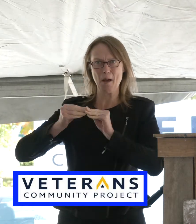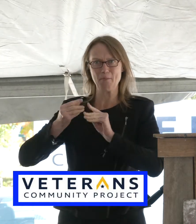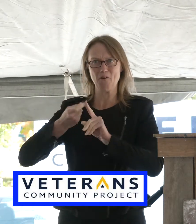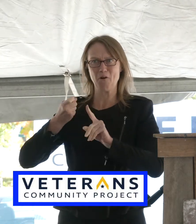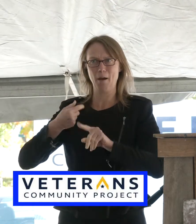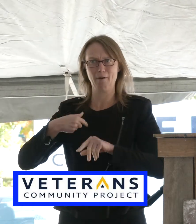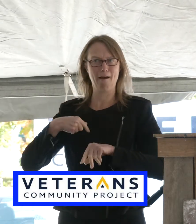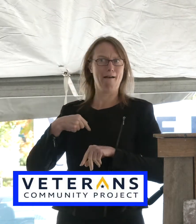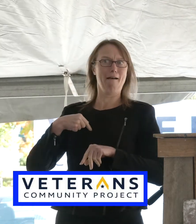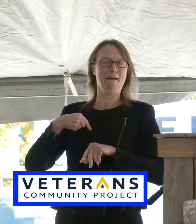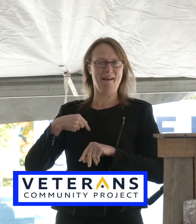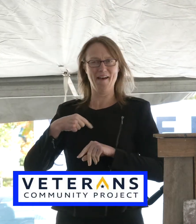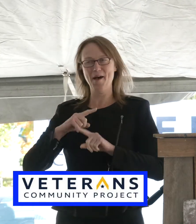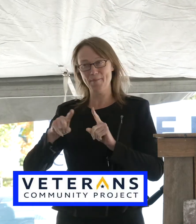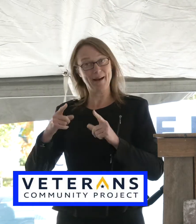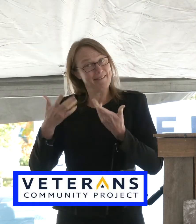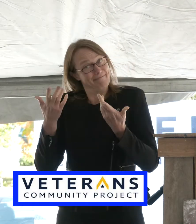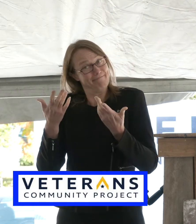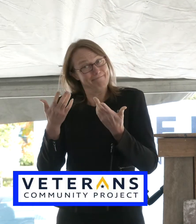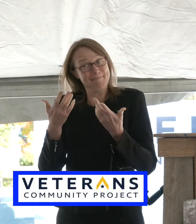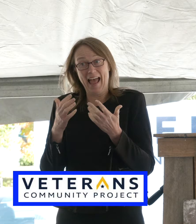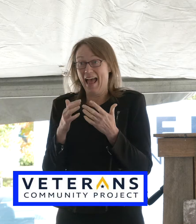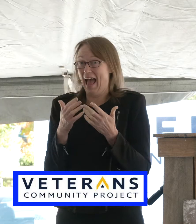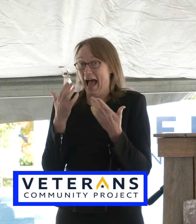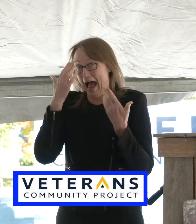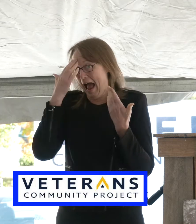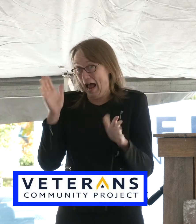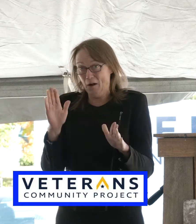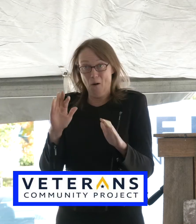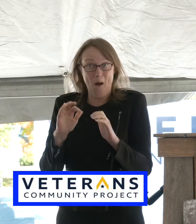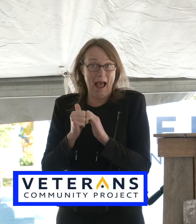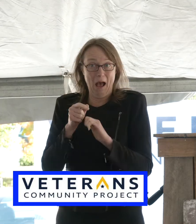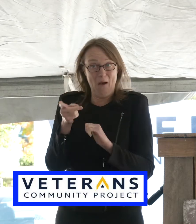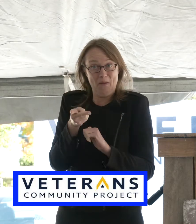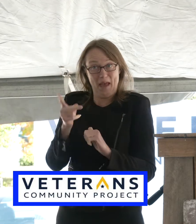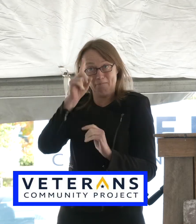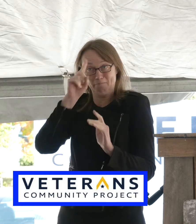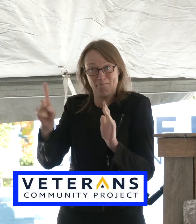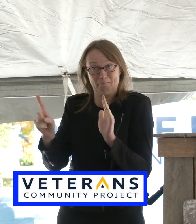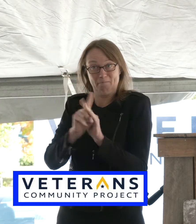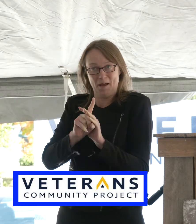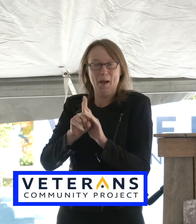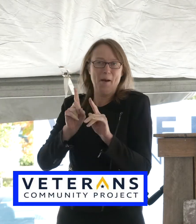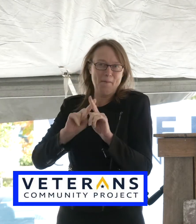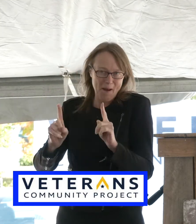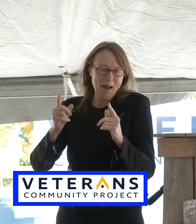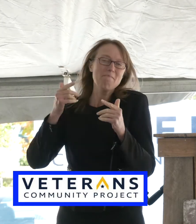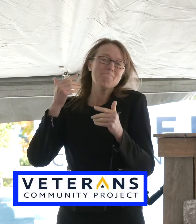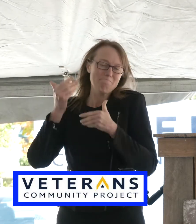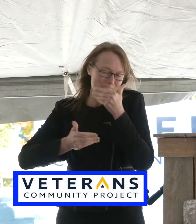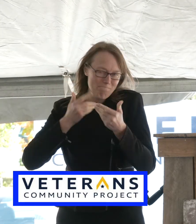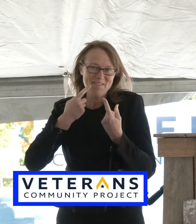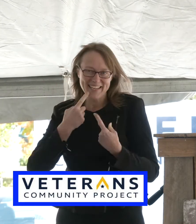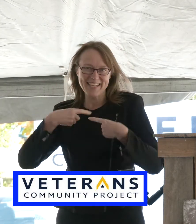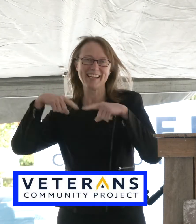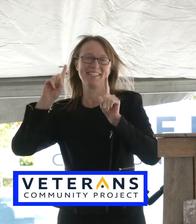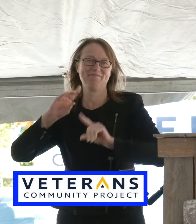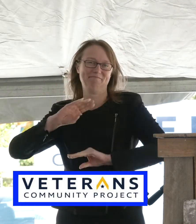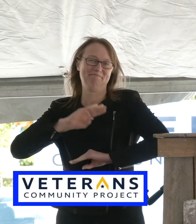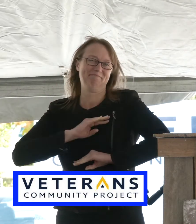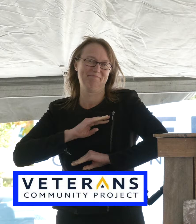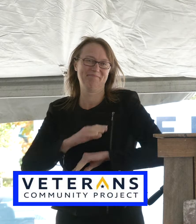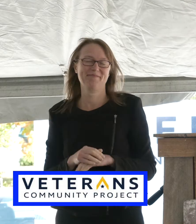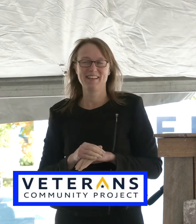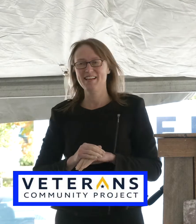It's an honor to support the men and women that serve this country. It will always be very dear to my heart. And to all of you veterans and all you veterans' wives and